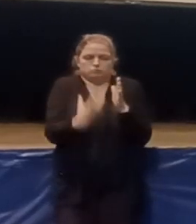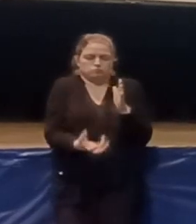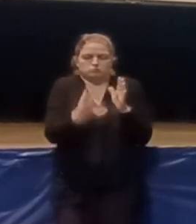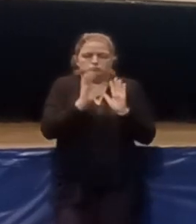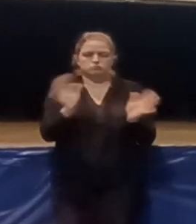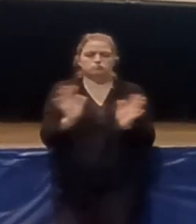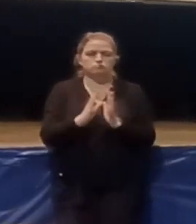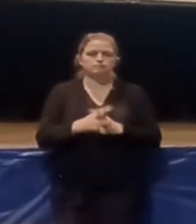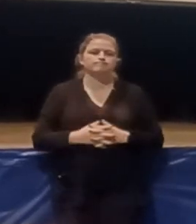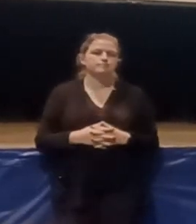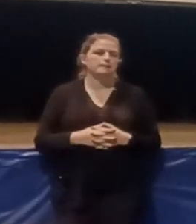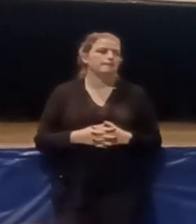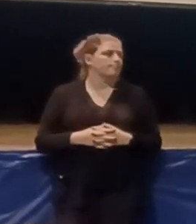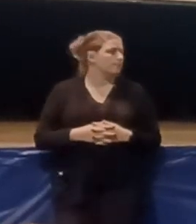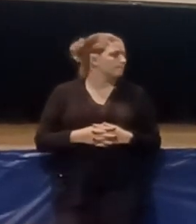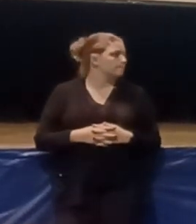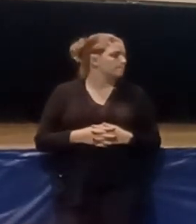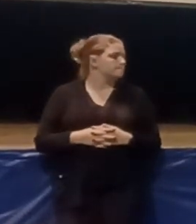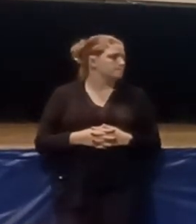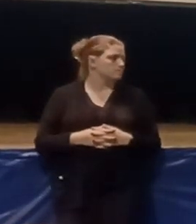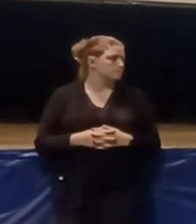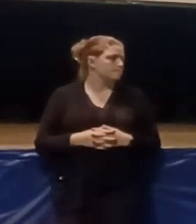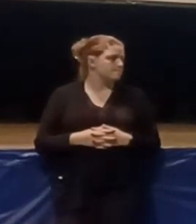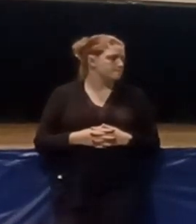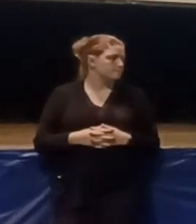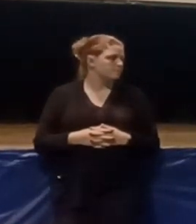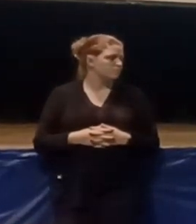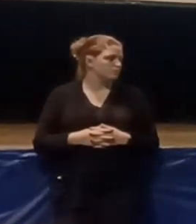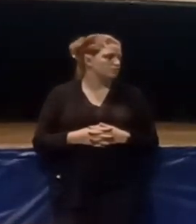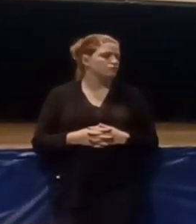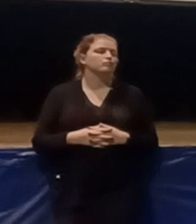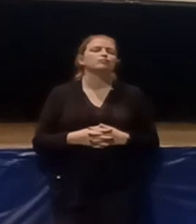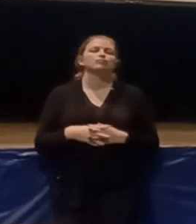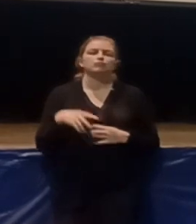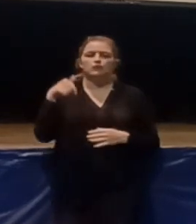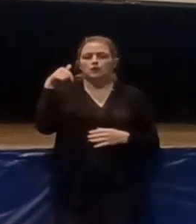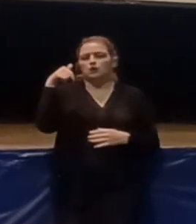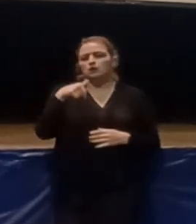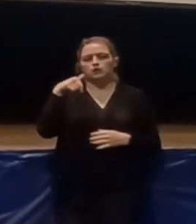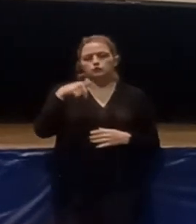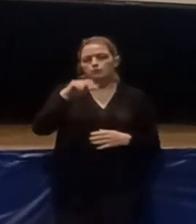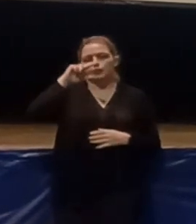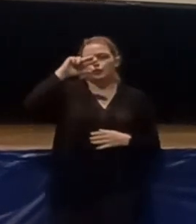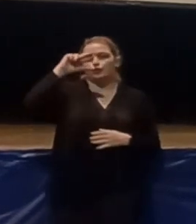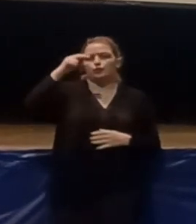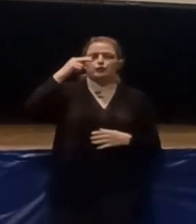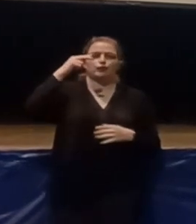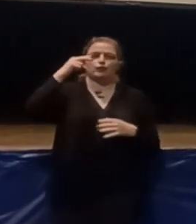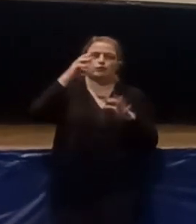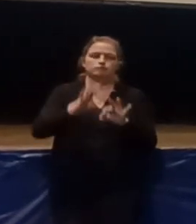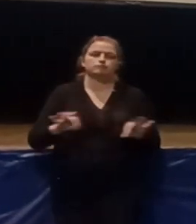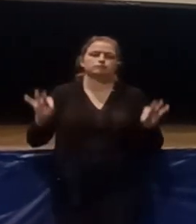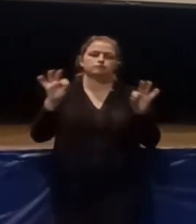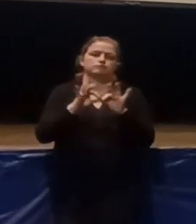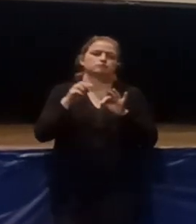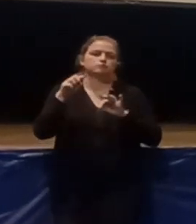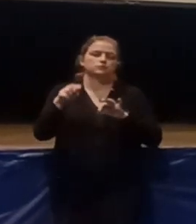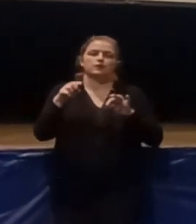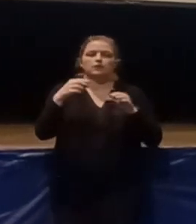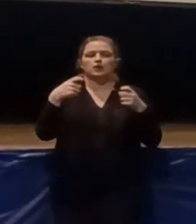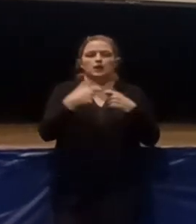sense. And also think, this will be the third major deployment in our journey towards the electric